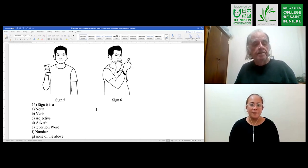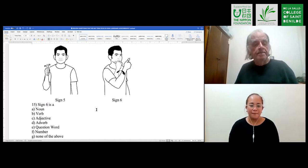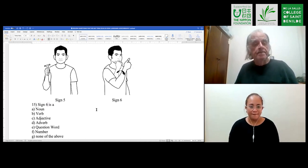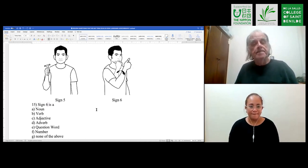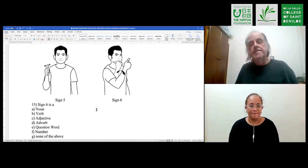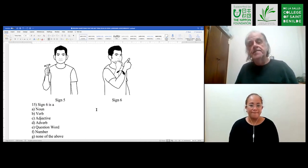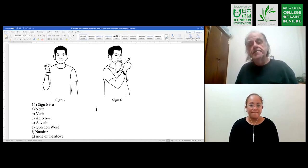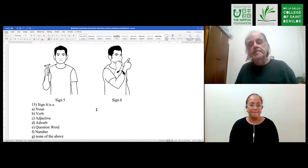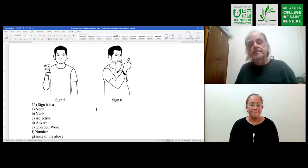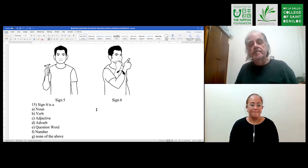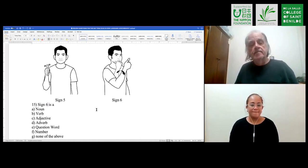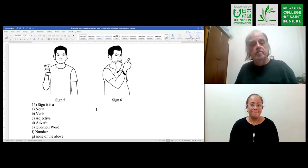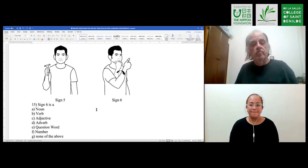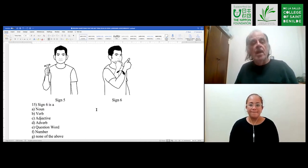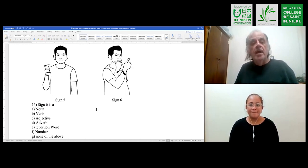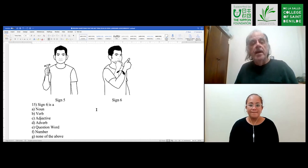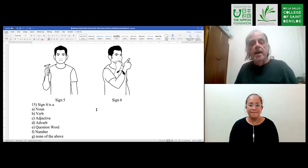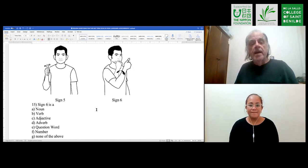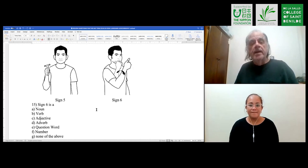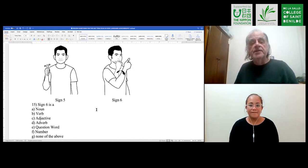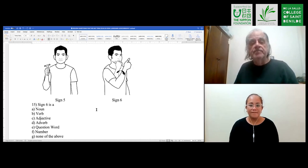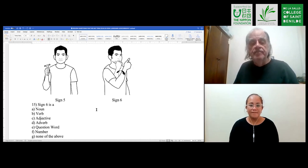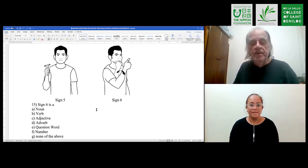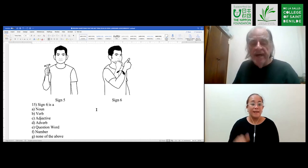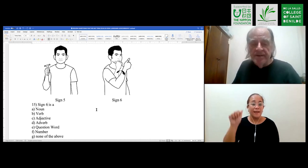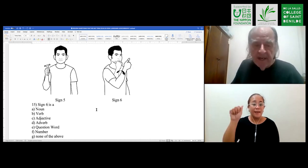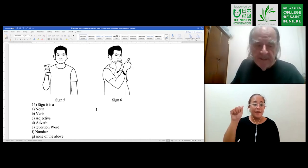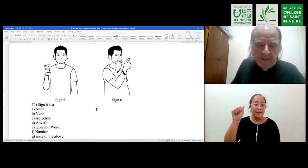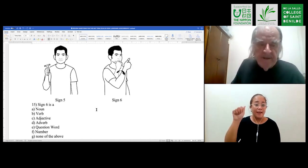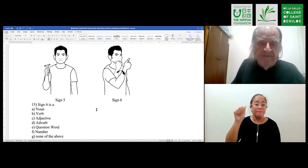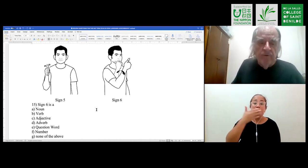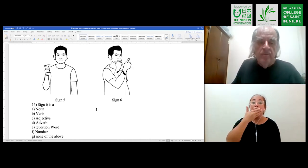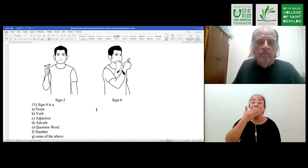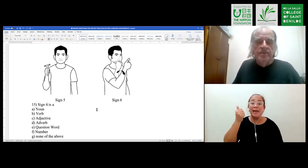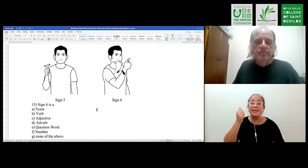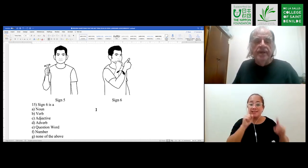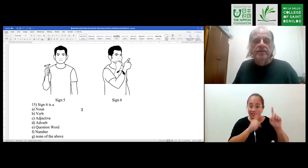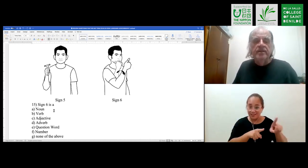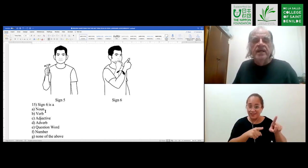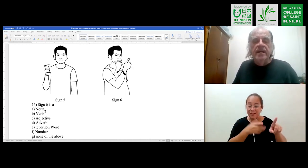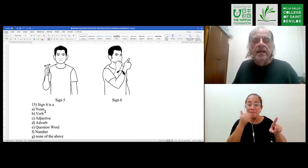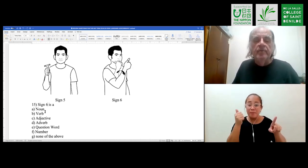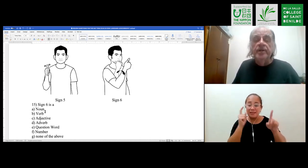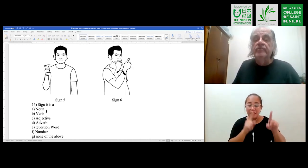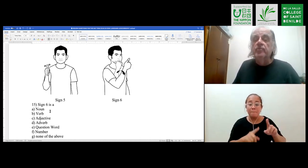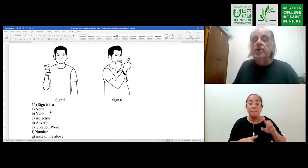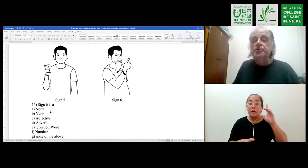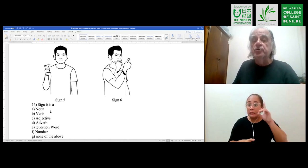I see A. A is the best answer. If you picked D, I would give you partial